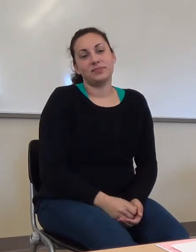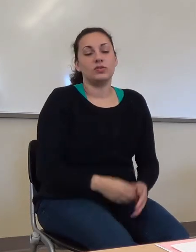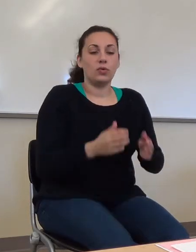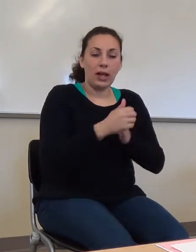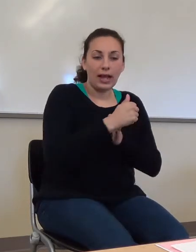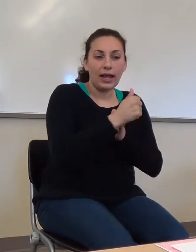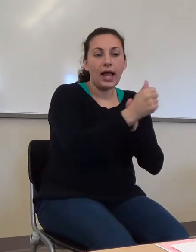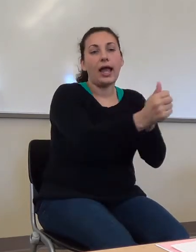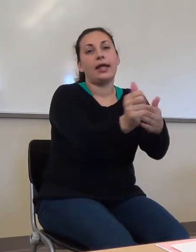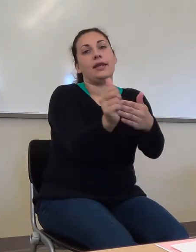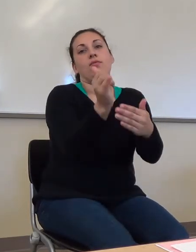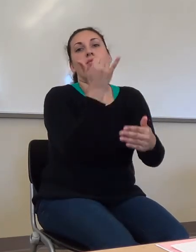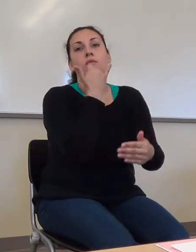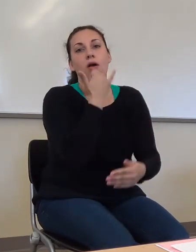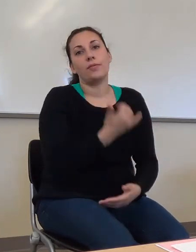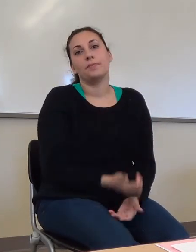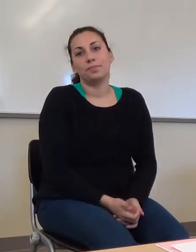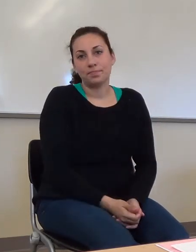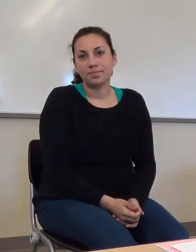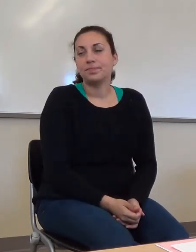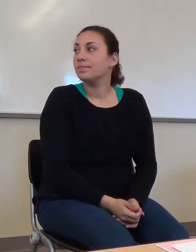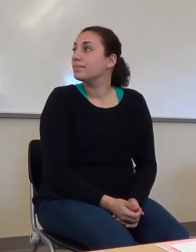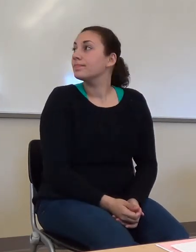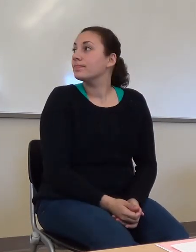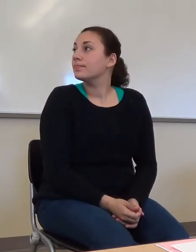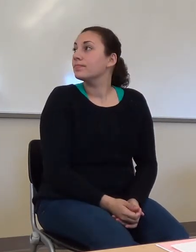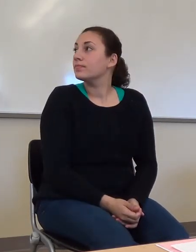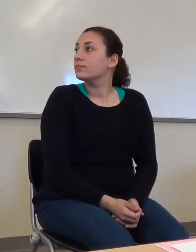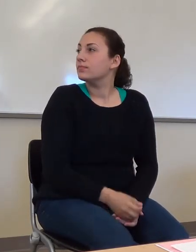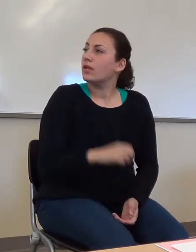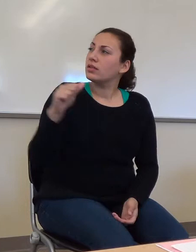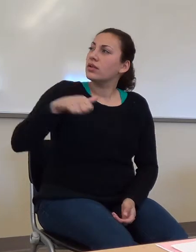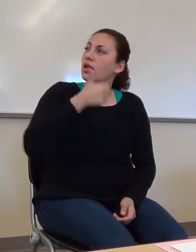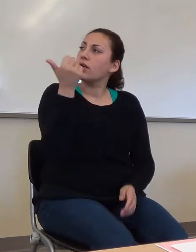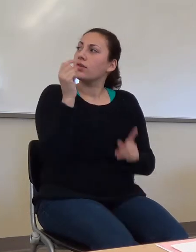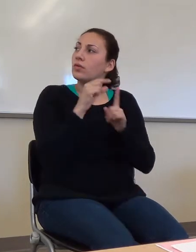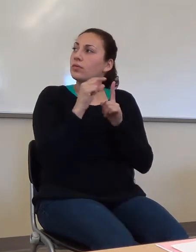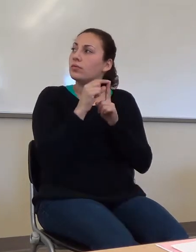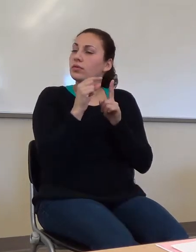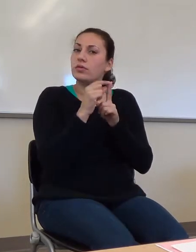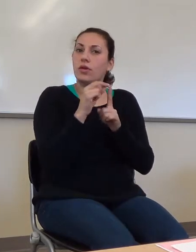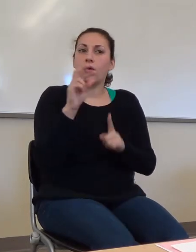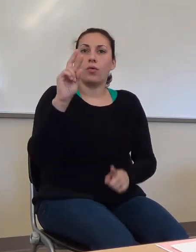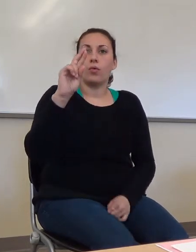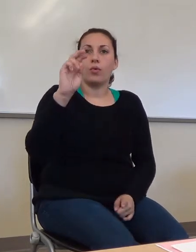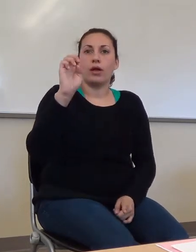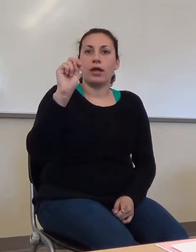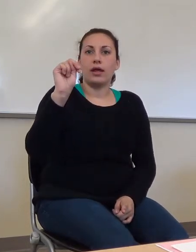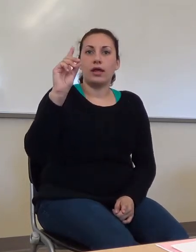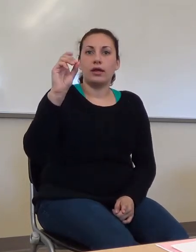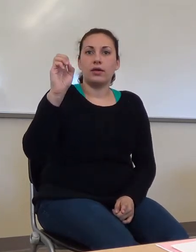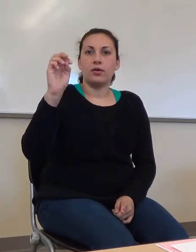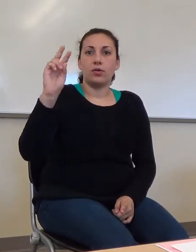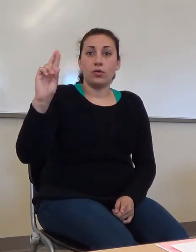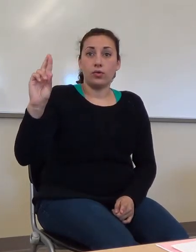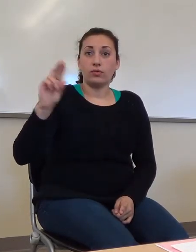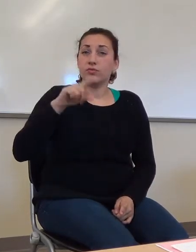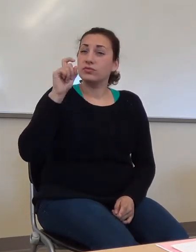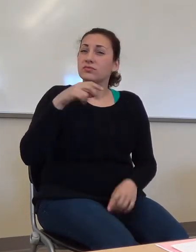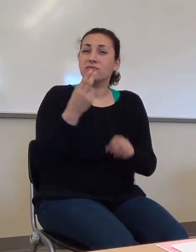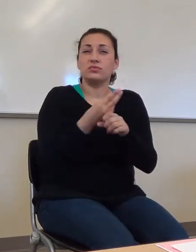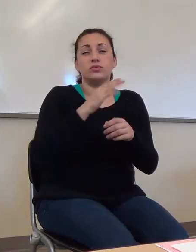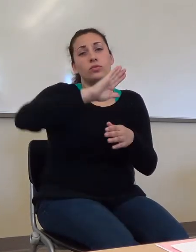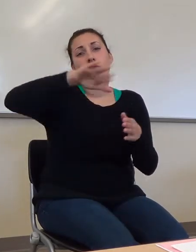wrong. This had a restatement clue. This was another one that you had to use the